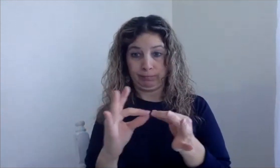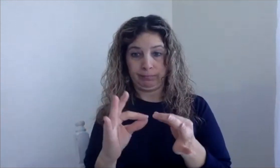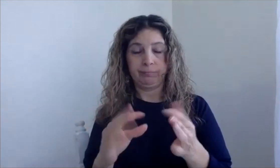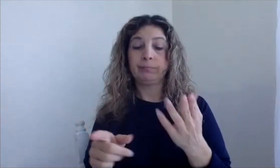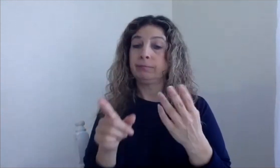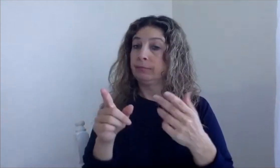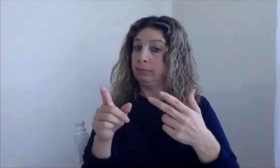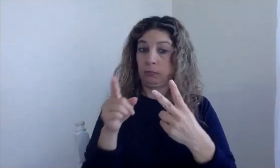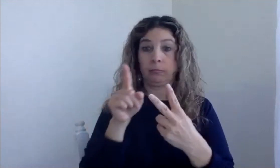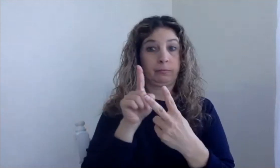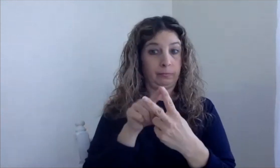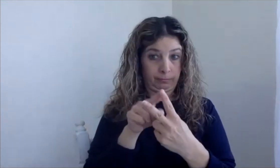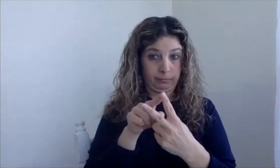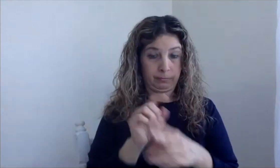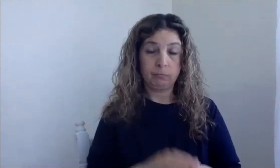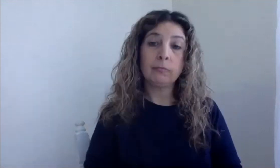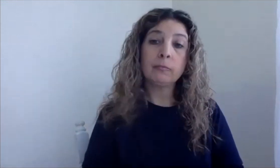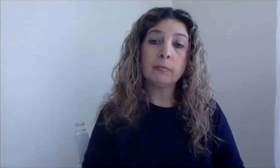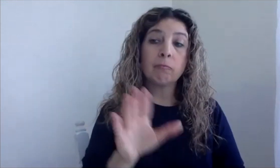Two more things I'd like to mention.